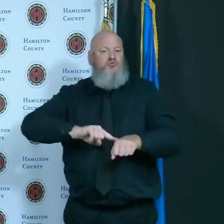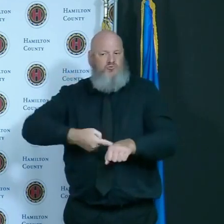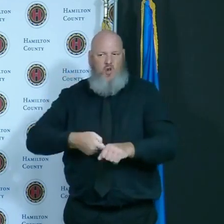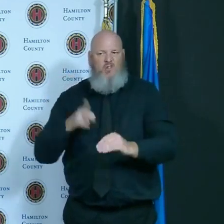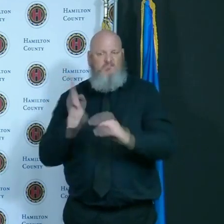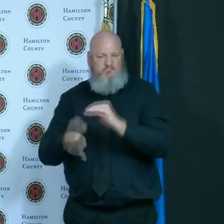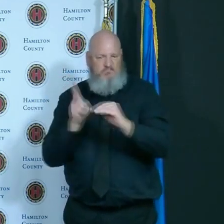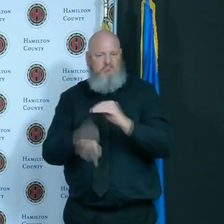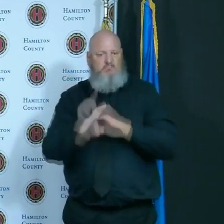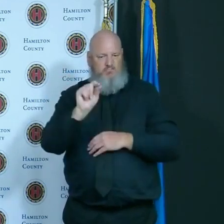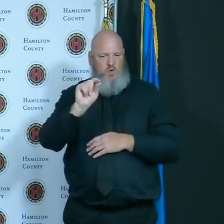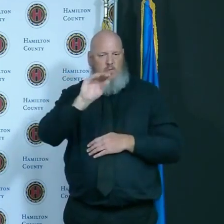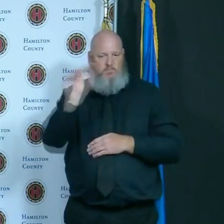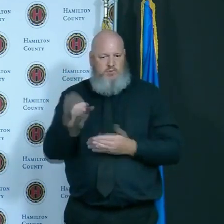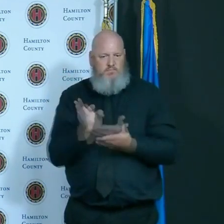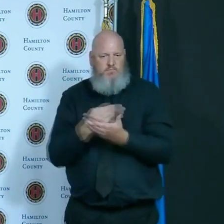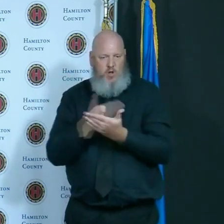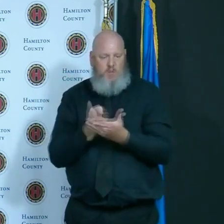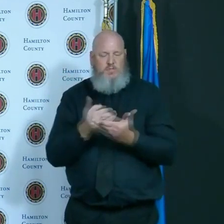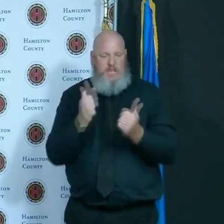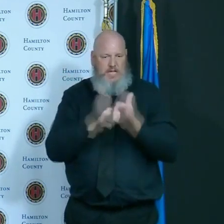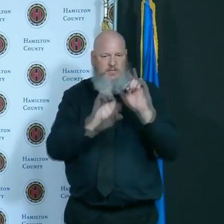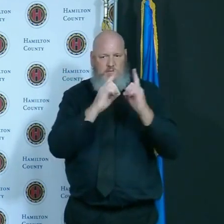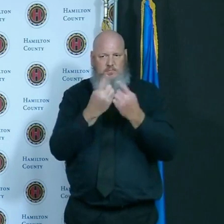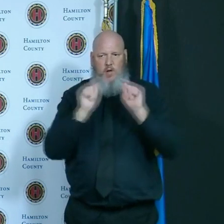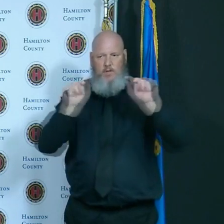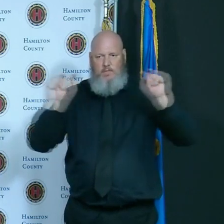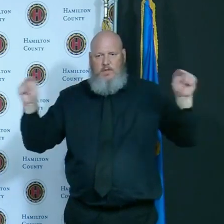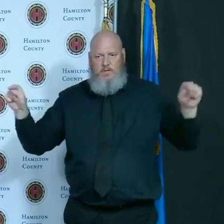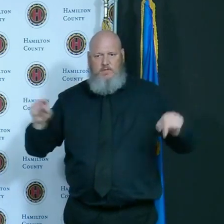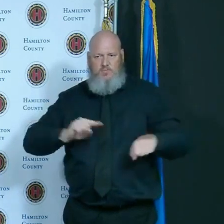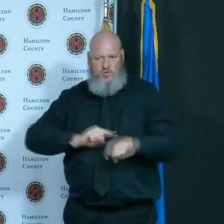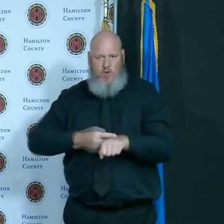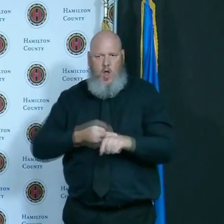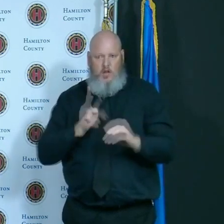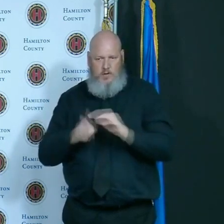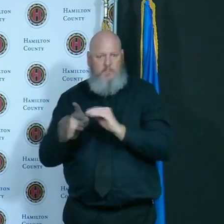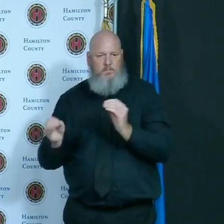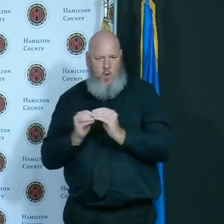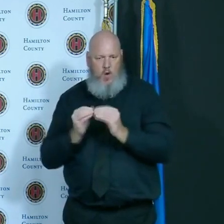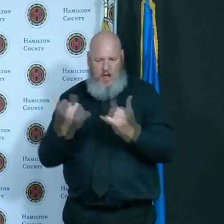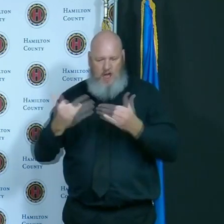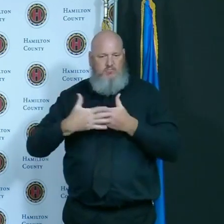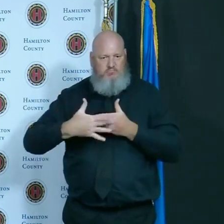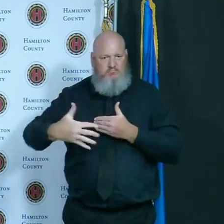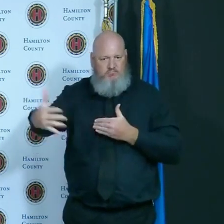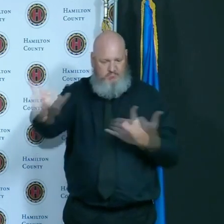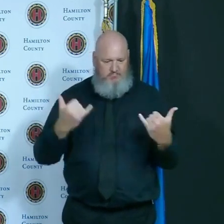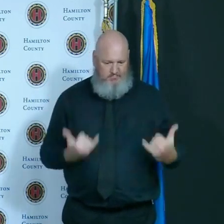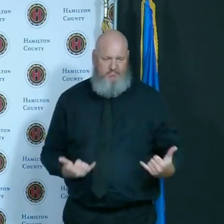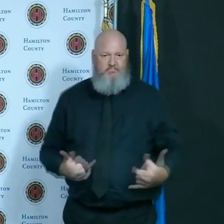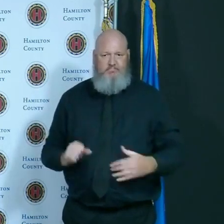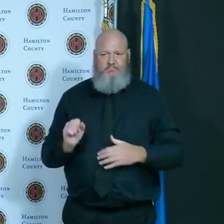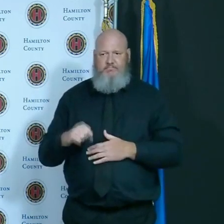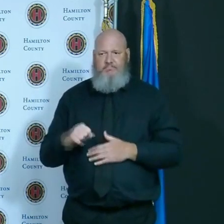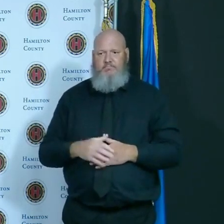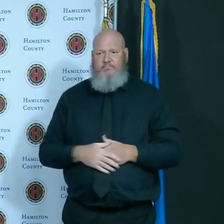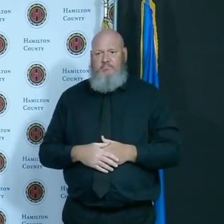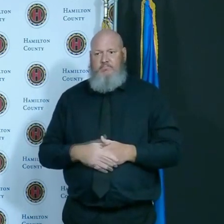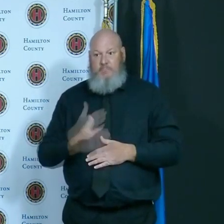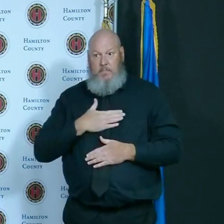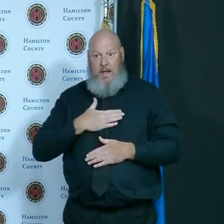so, they're starting to roll out now. I can speak from our floor alone.